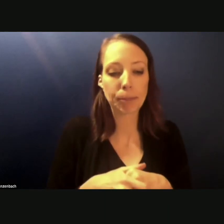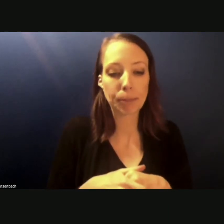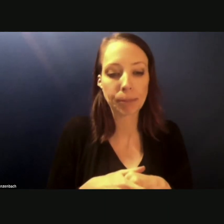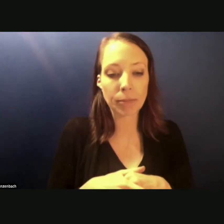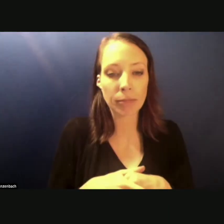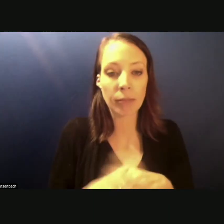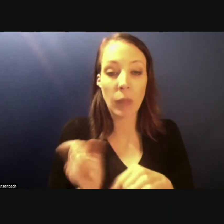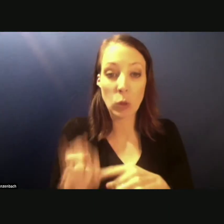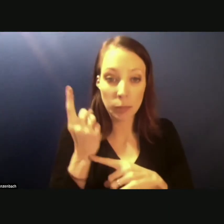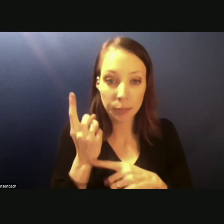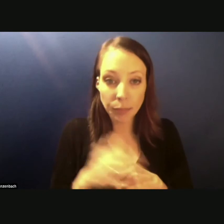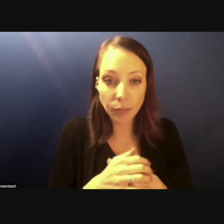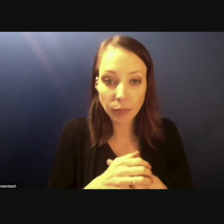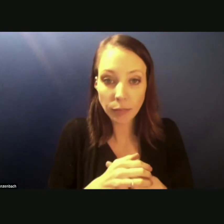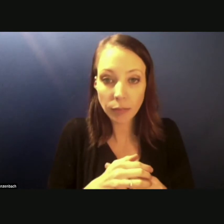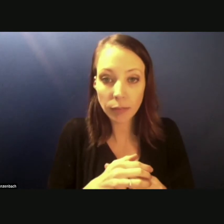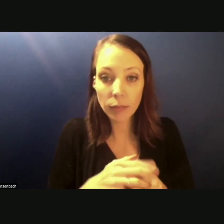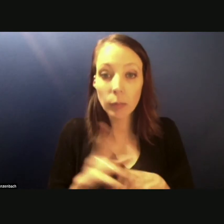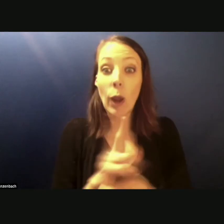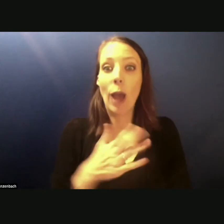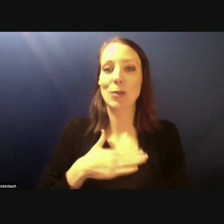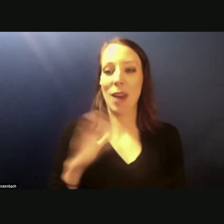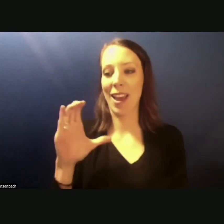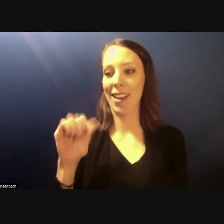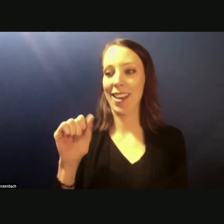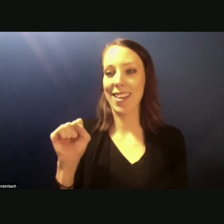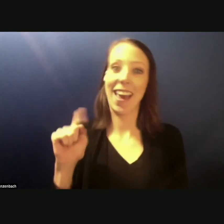Now this one, I use my cast iron pan for this one.